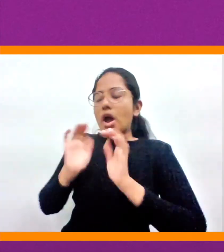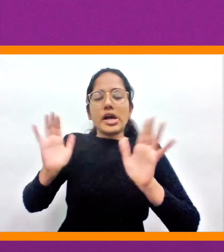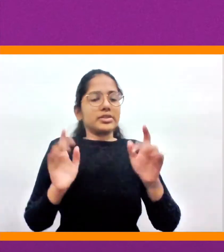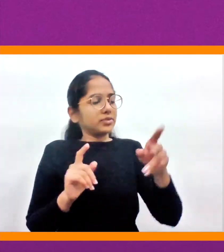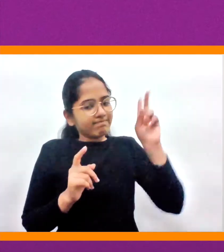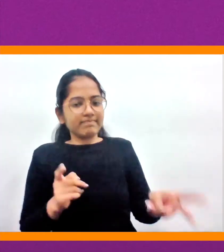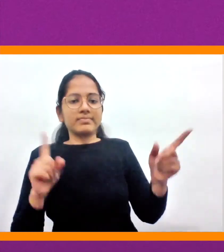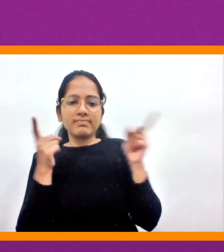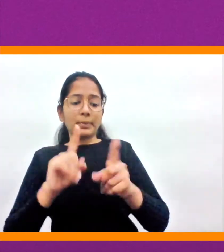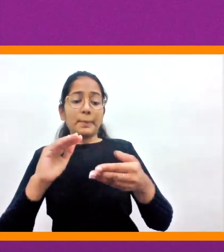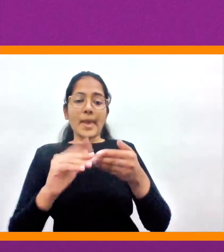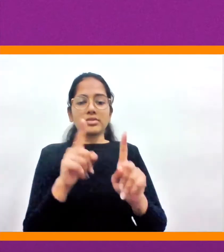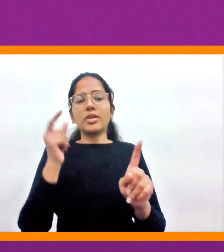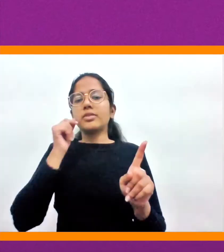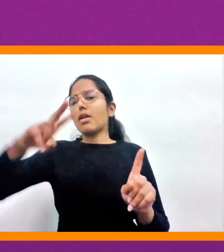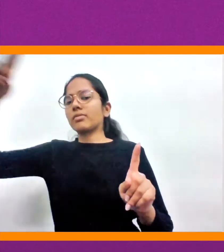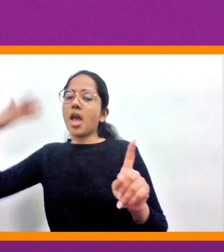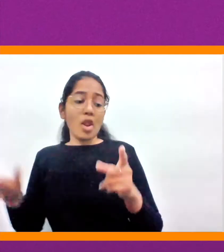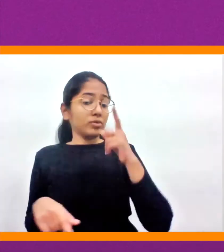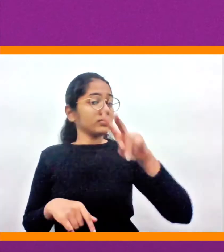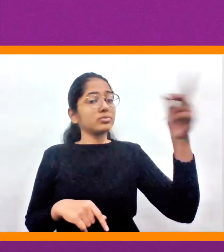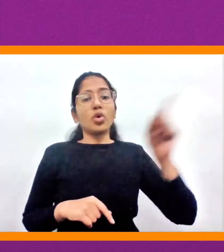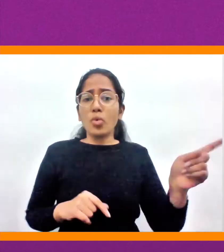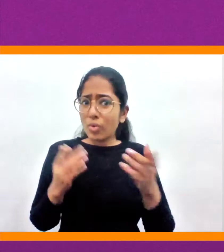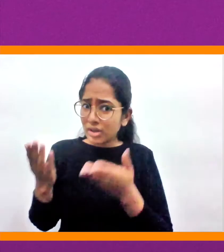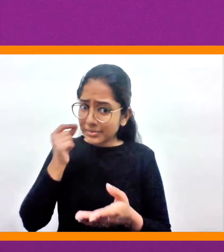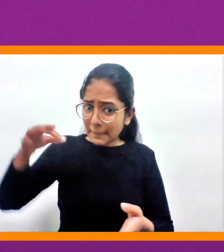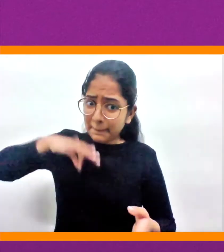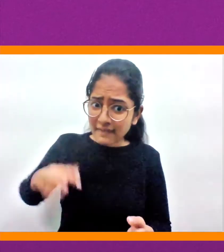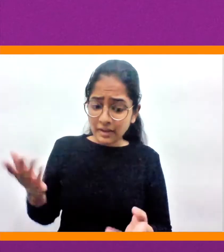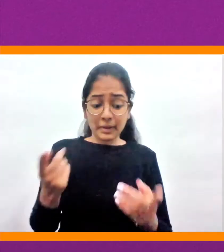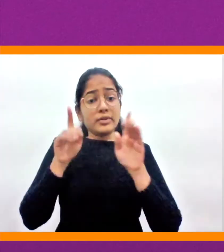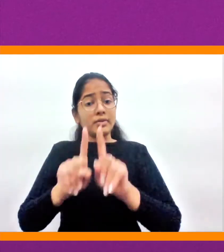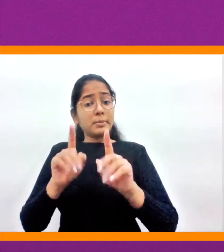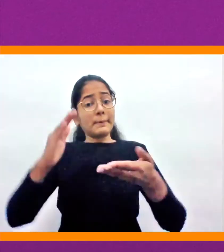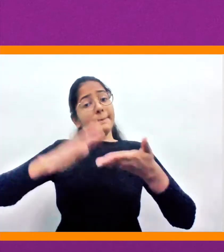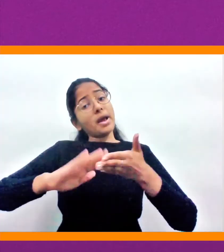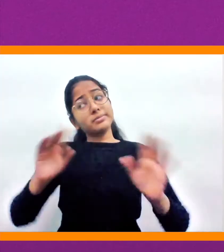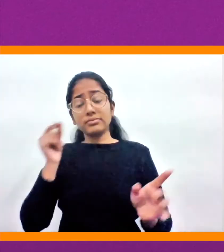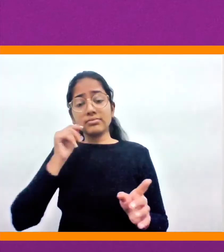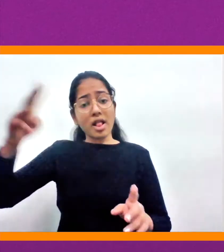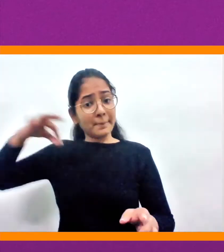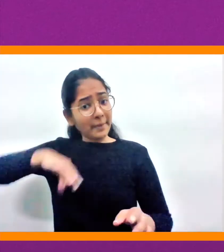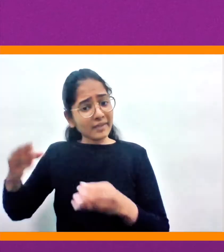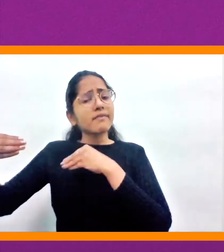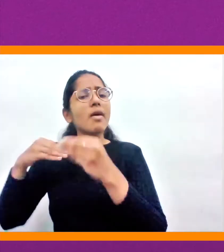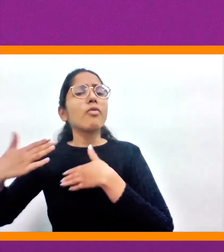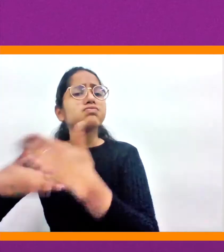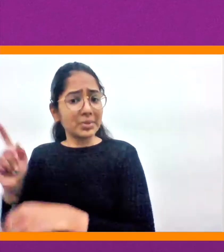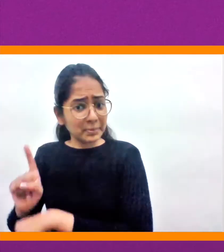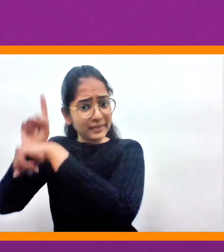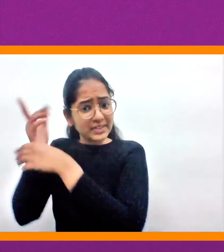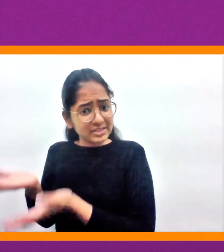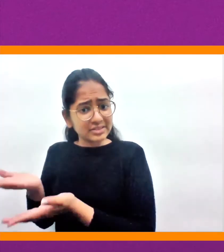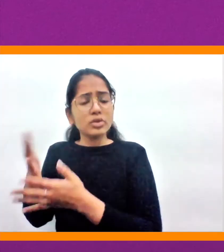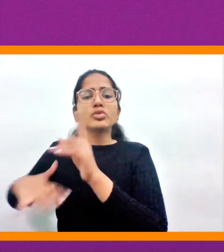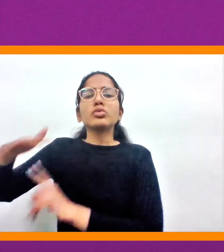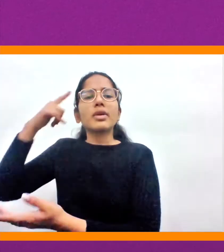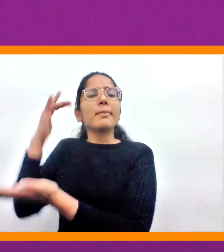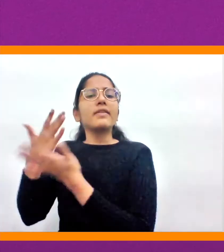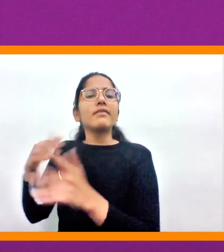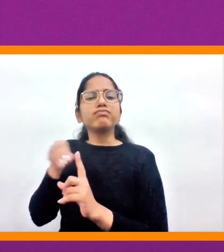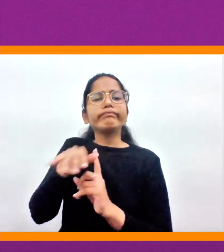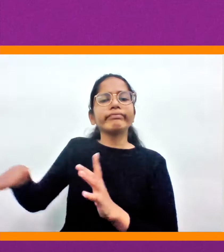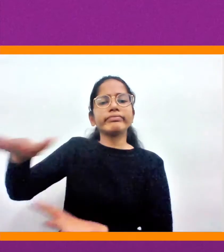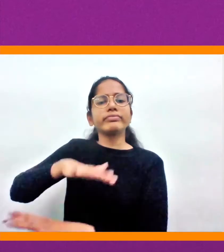relationship, fearing retaliation. Men also haven't been taught to ask for consent because in our society, women have never